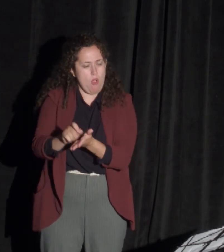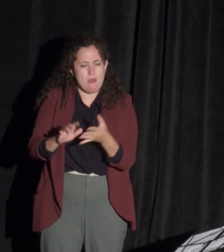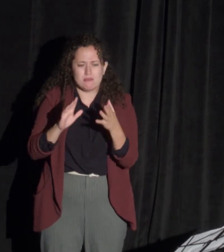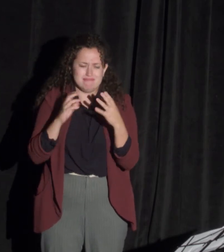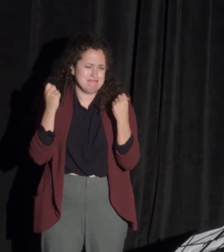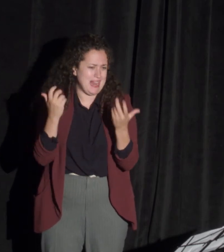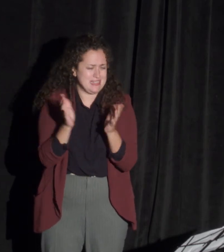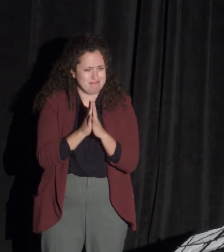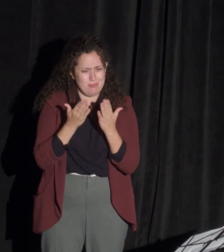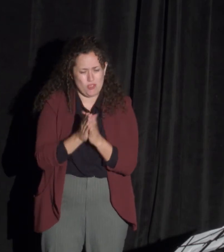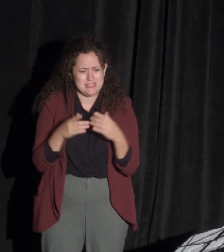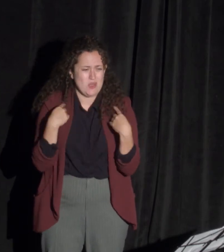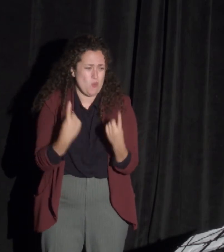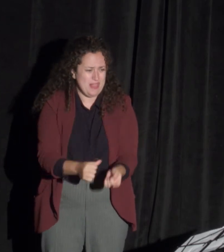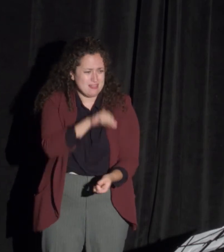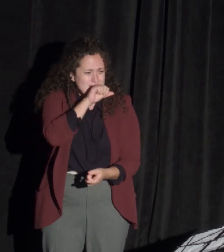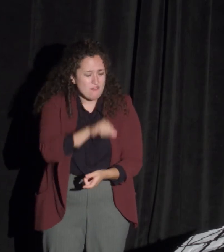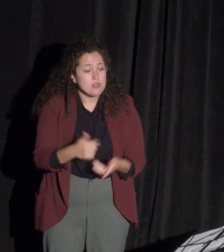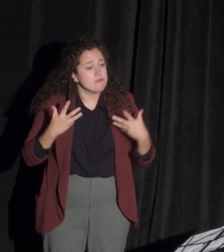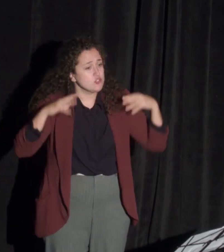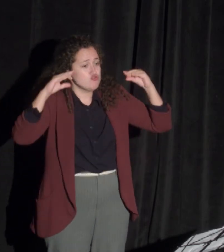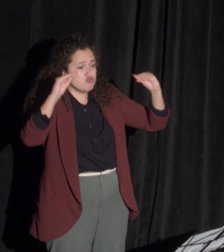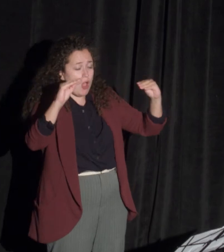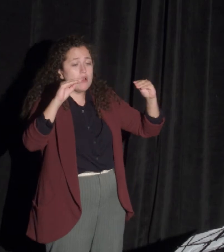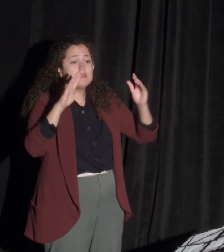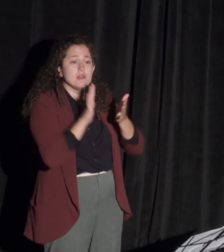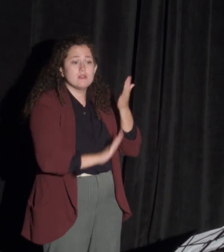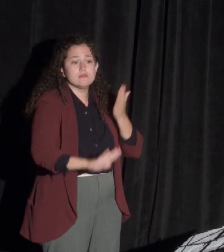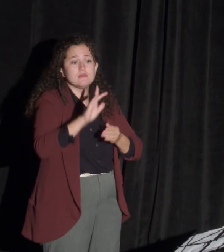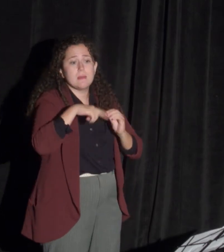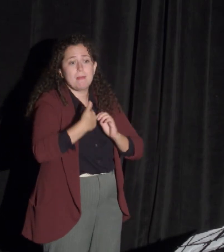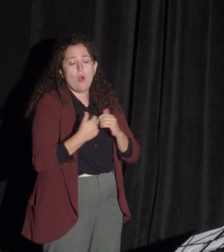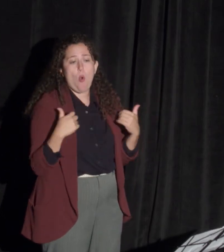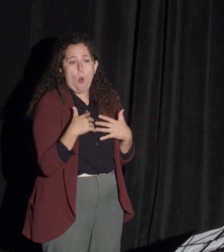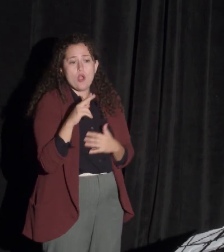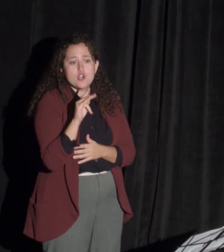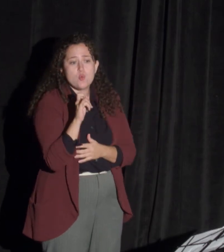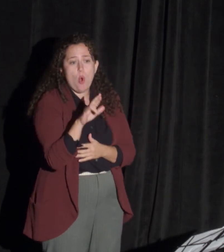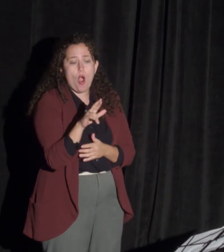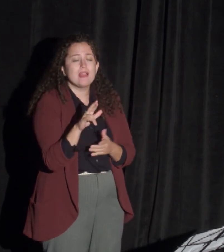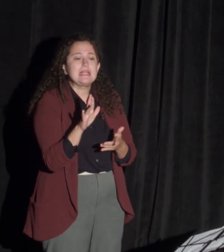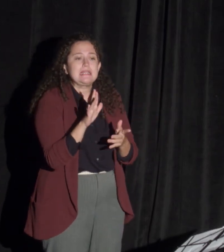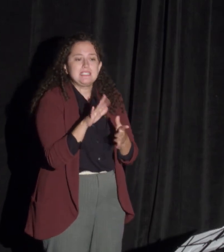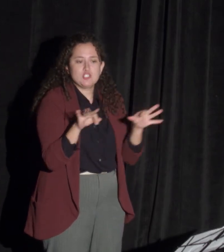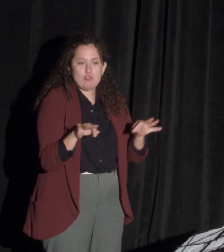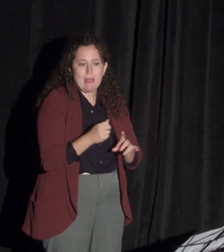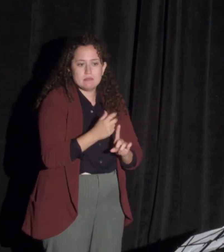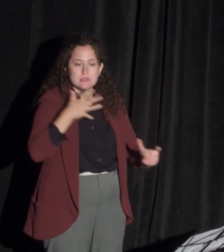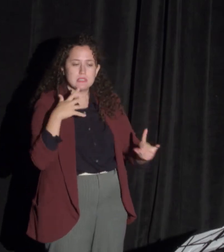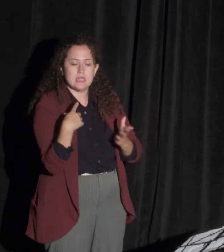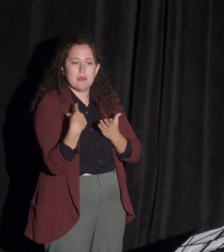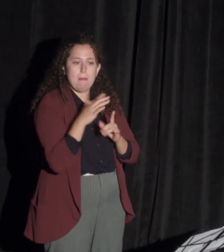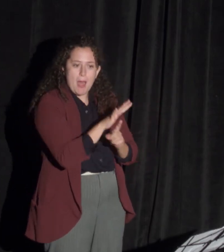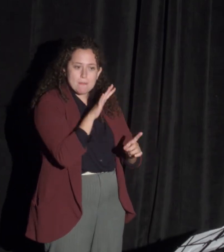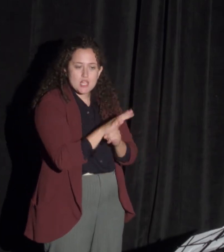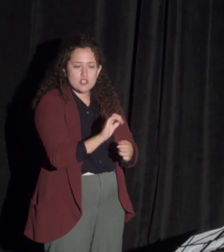class about horror noir, which describes the popular subgenre of black horror that we see in everything